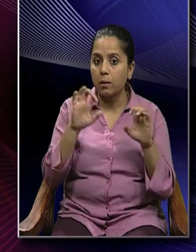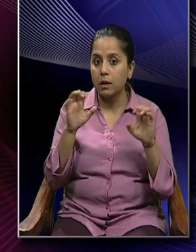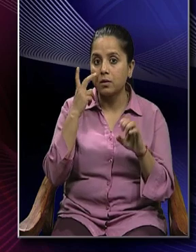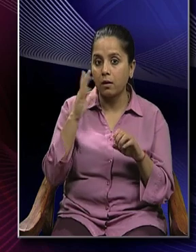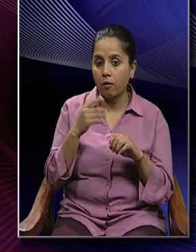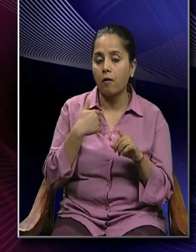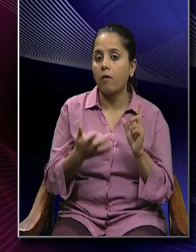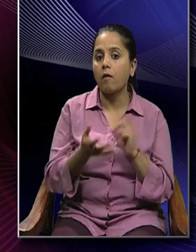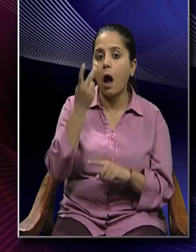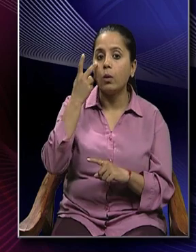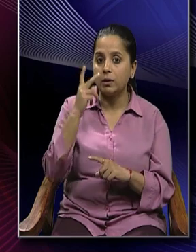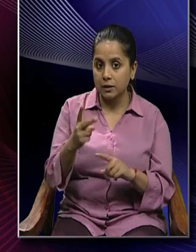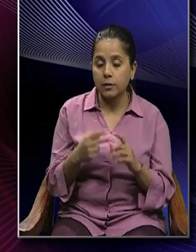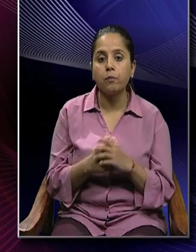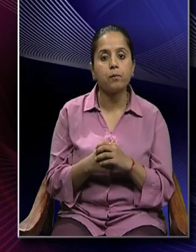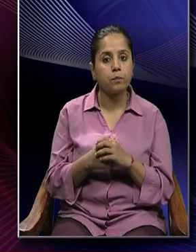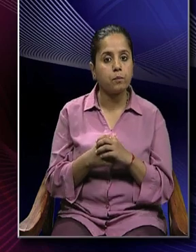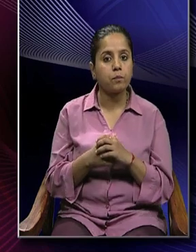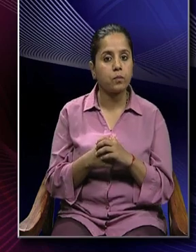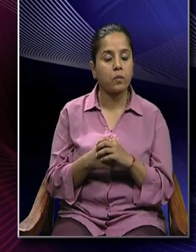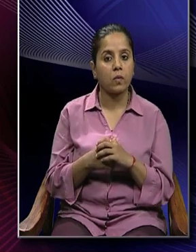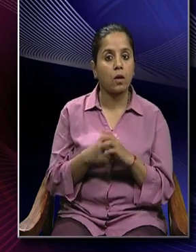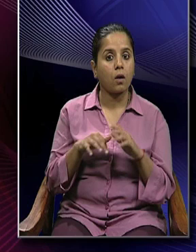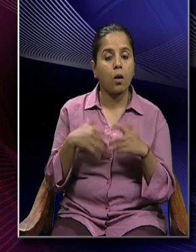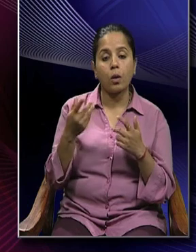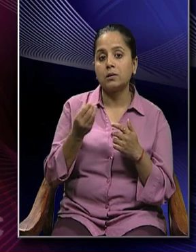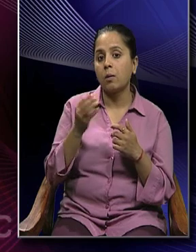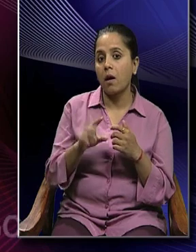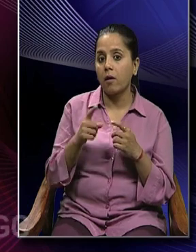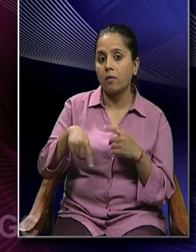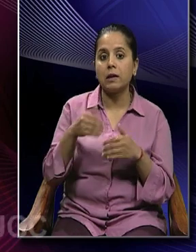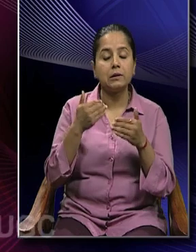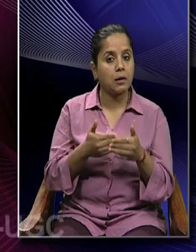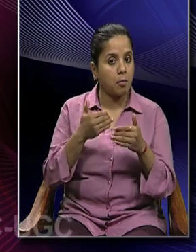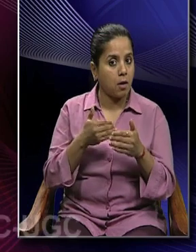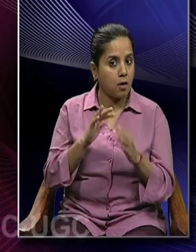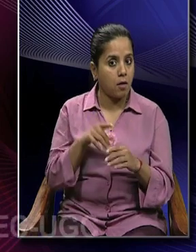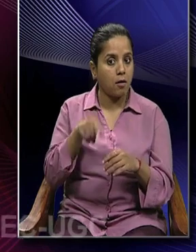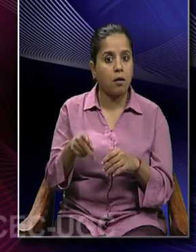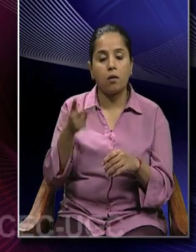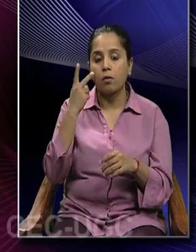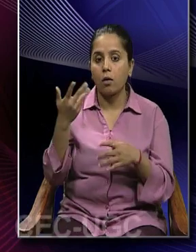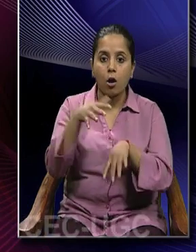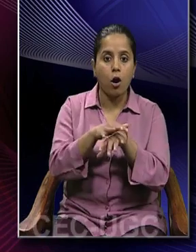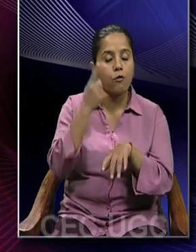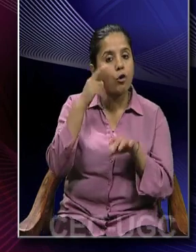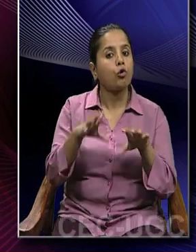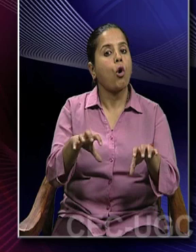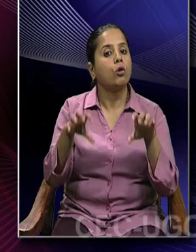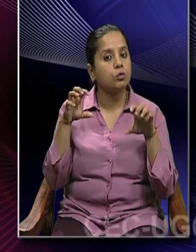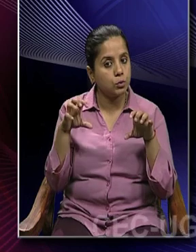we find that how there were certain kind of limitations which were being imposed on the